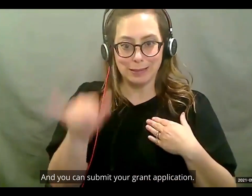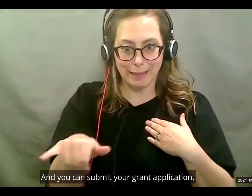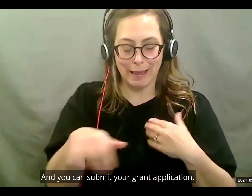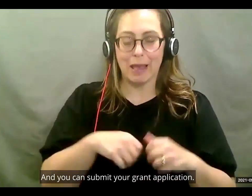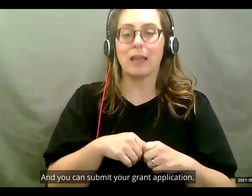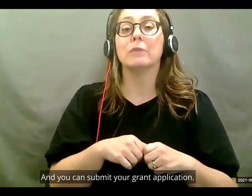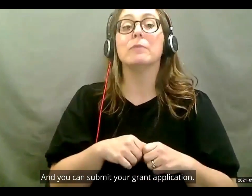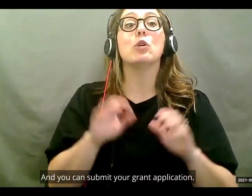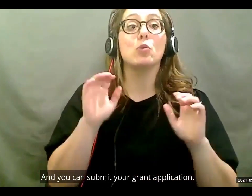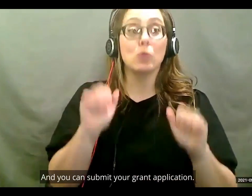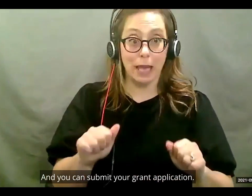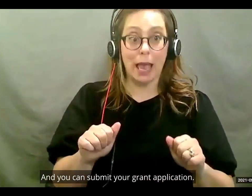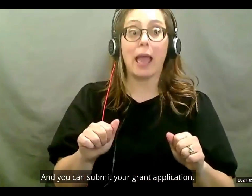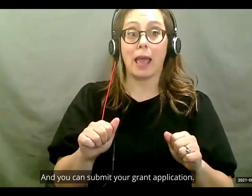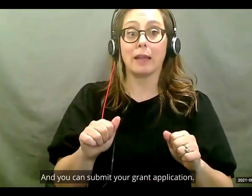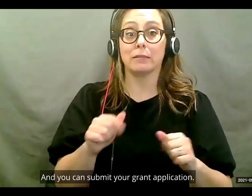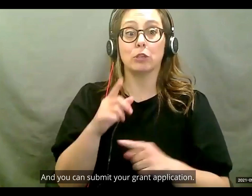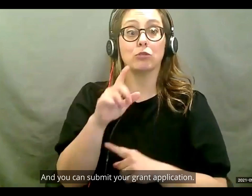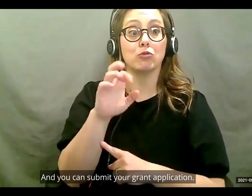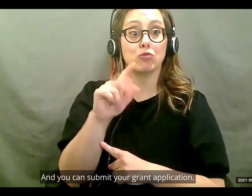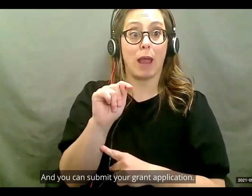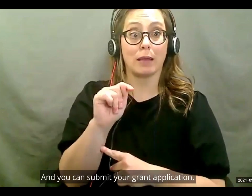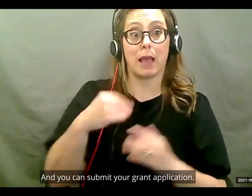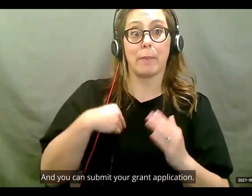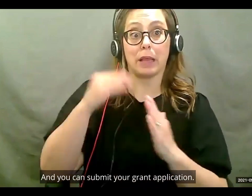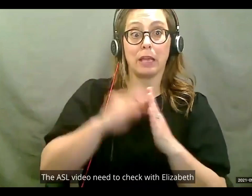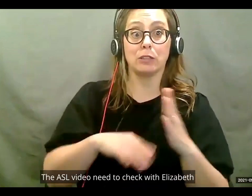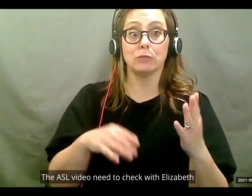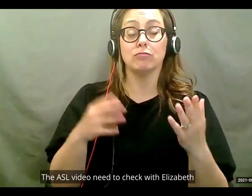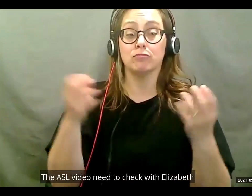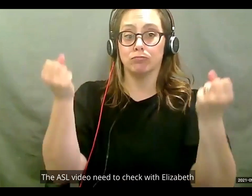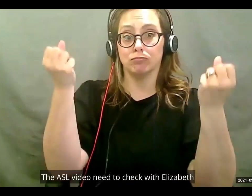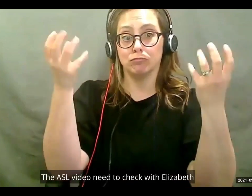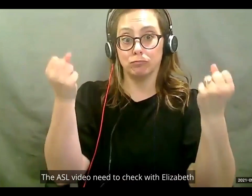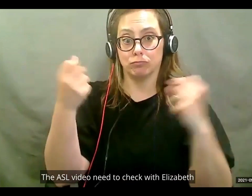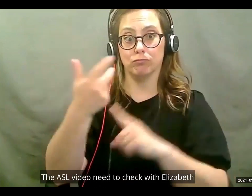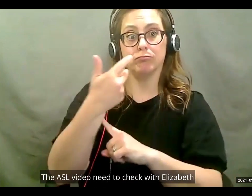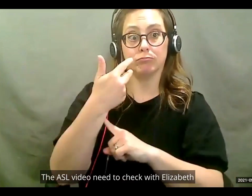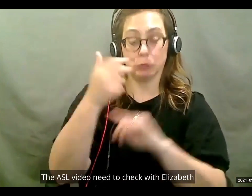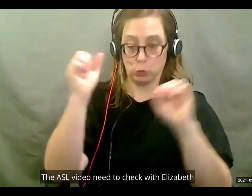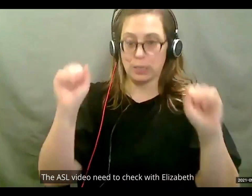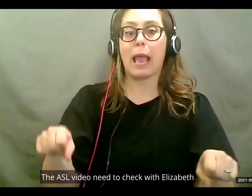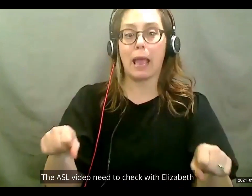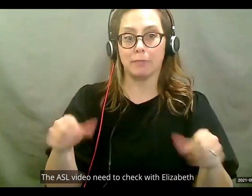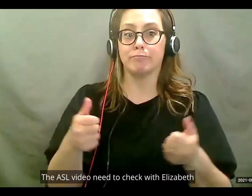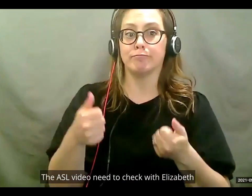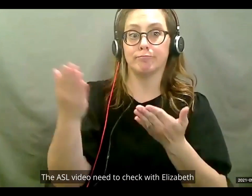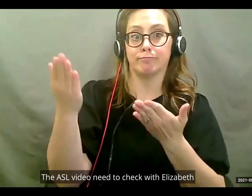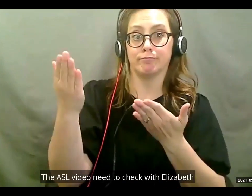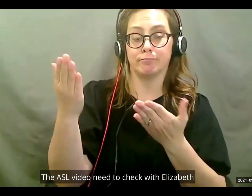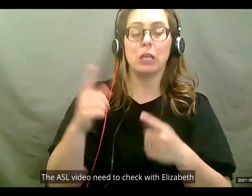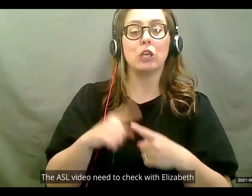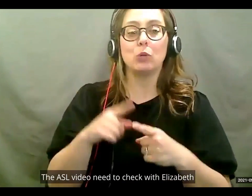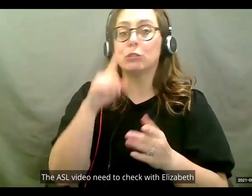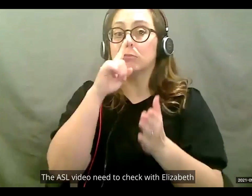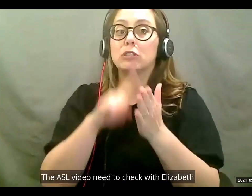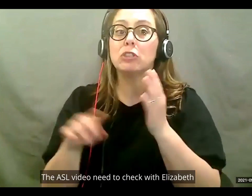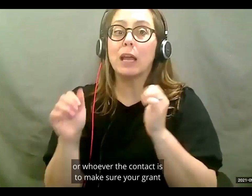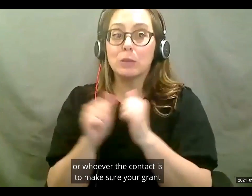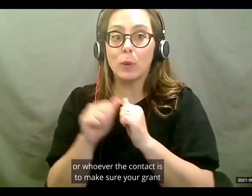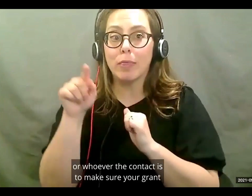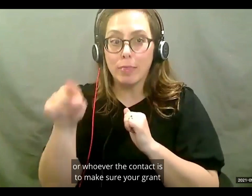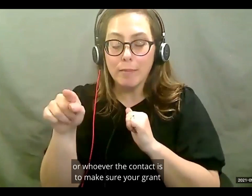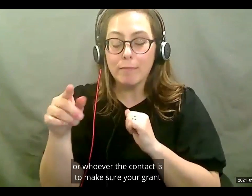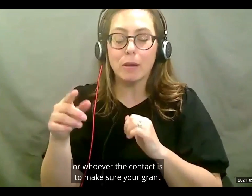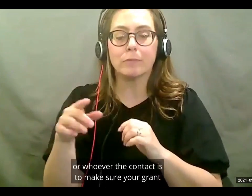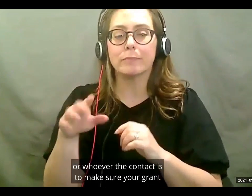can submit your grant application as an ASL video. You just need to check with Elizabeth